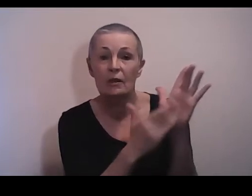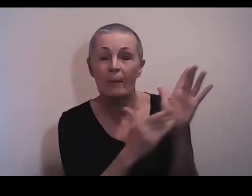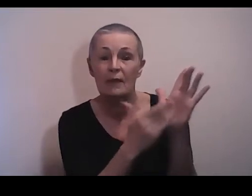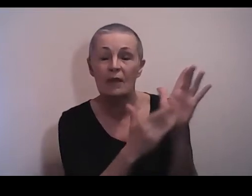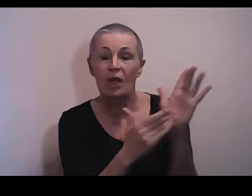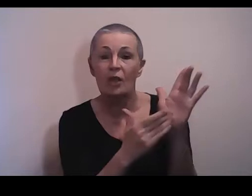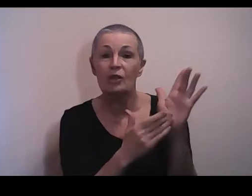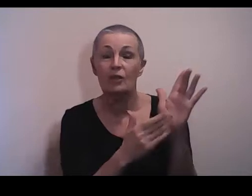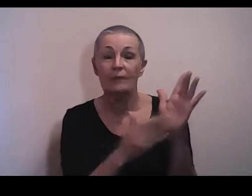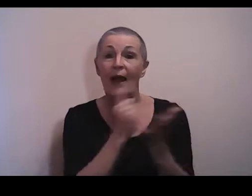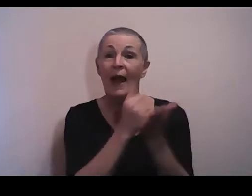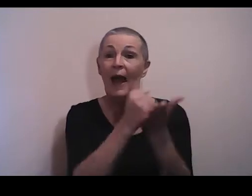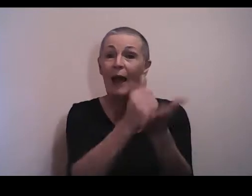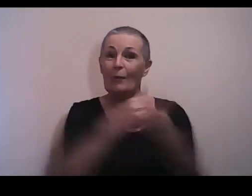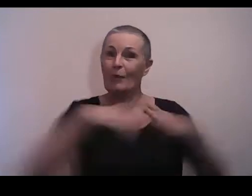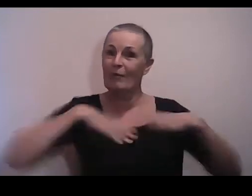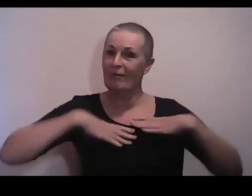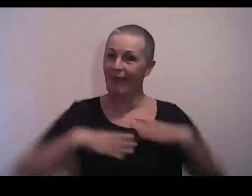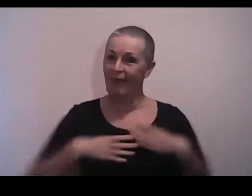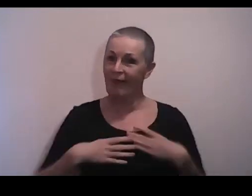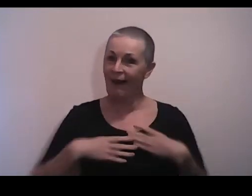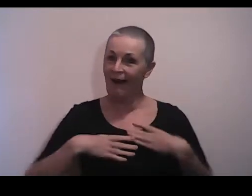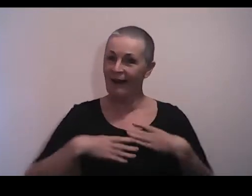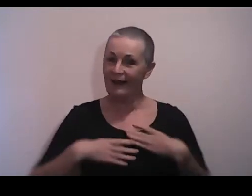relax, that's a good point to use.